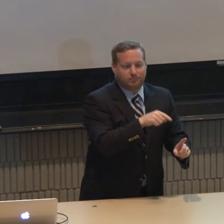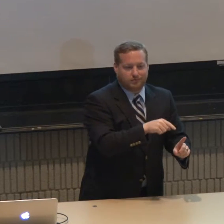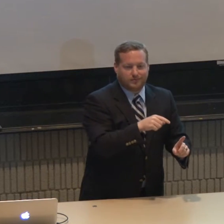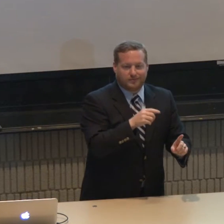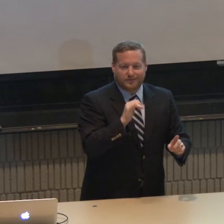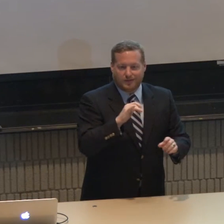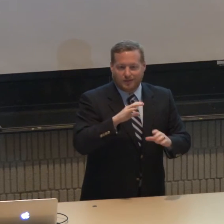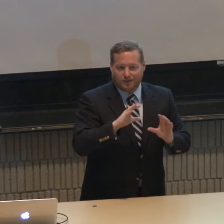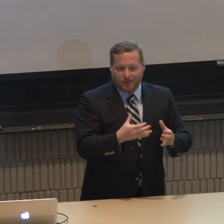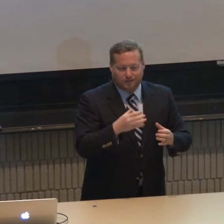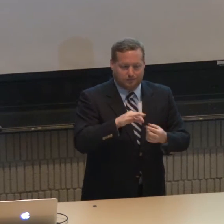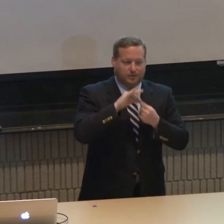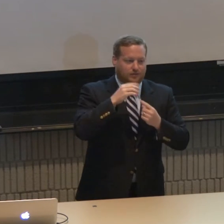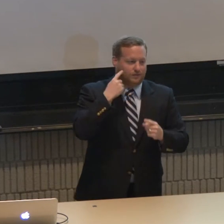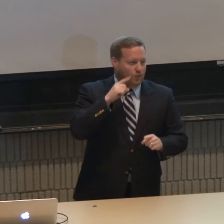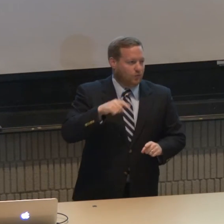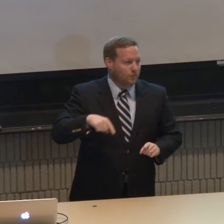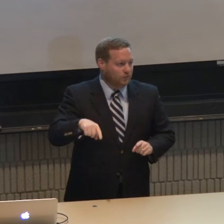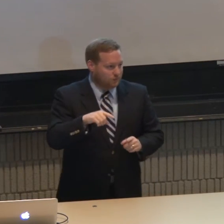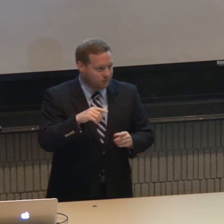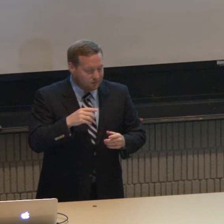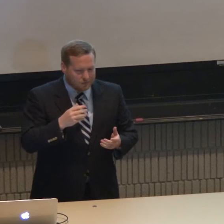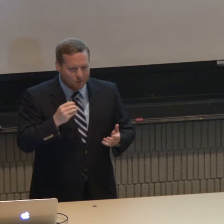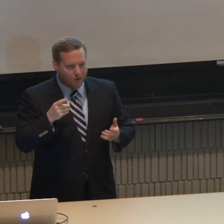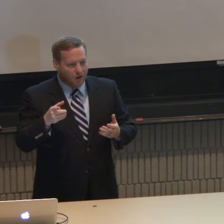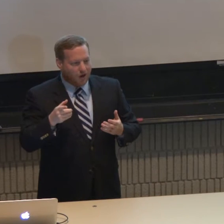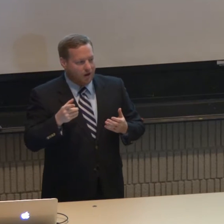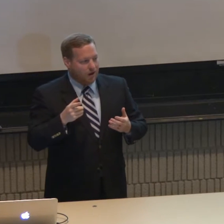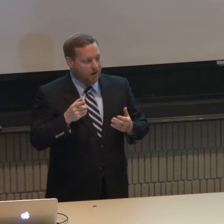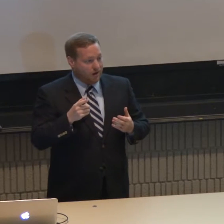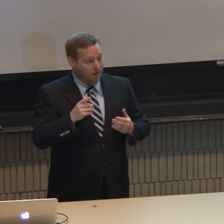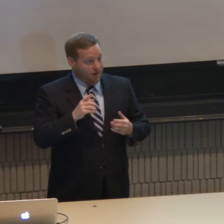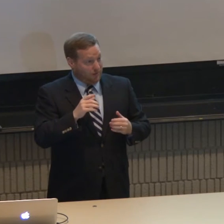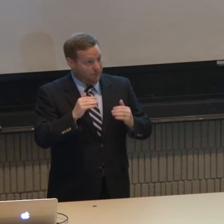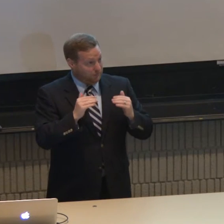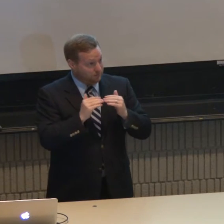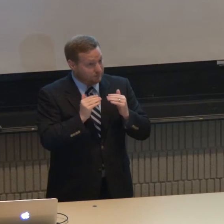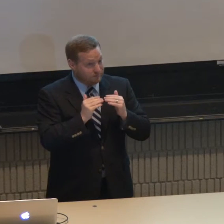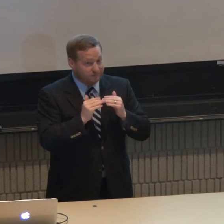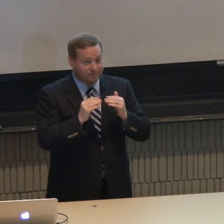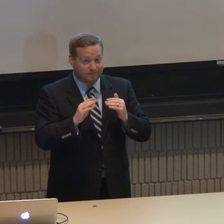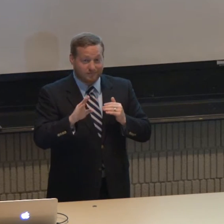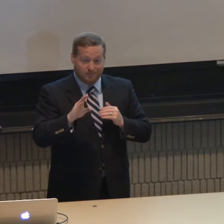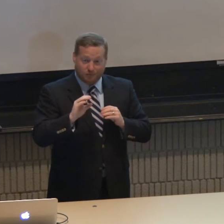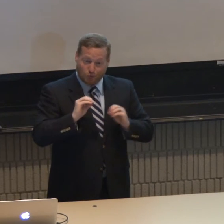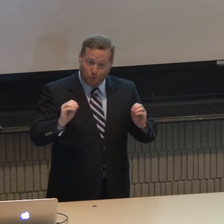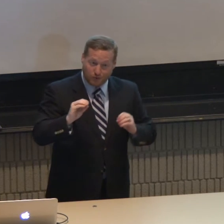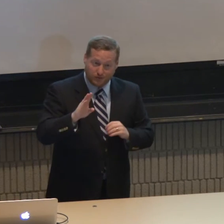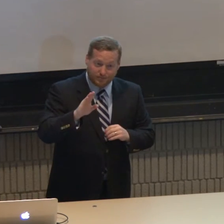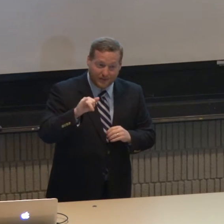basically forcing the state of Utah to create a special category for this group of